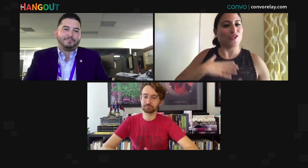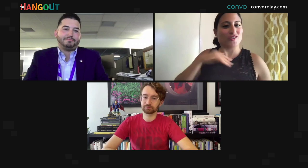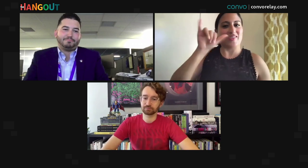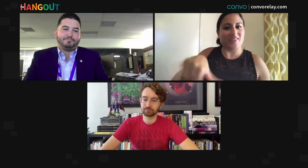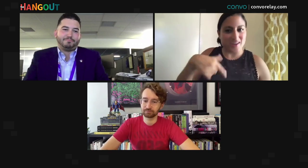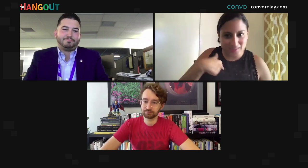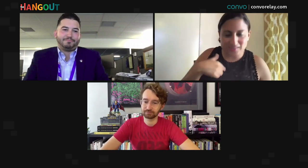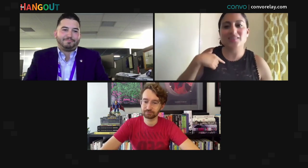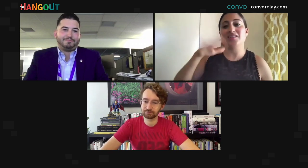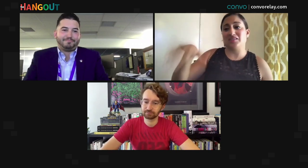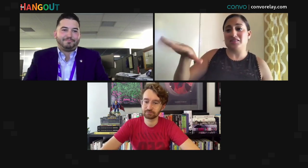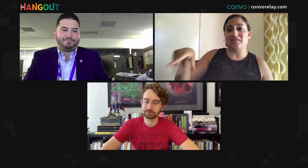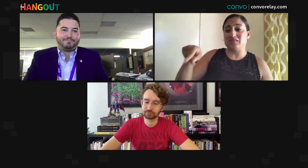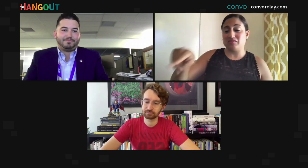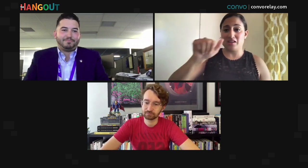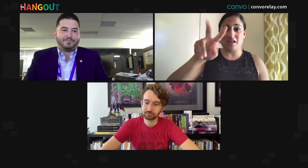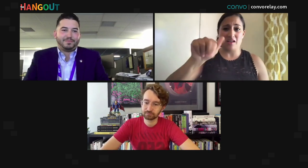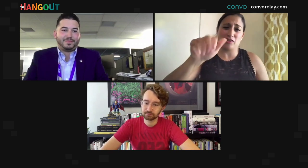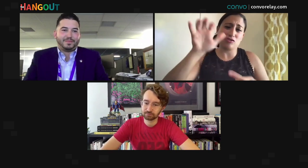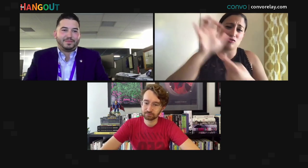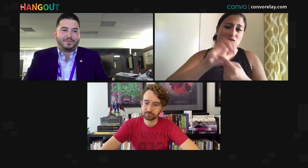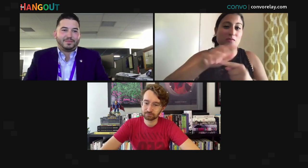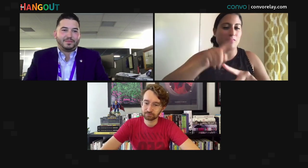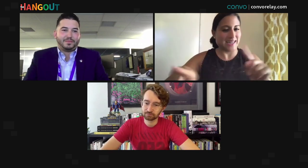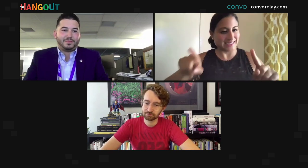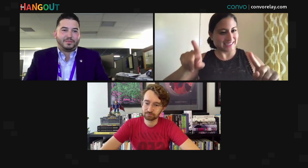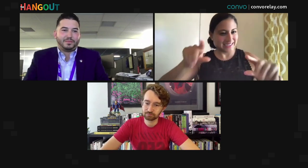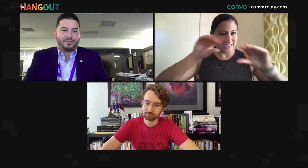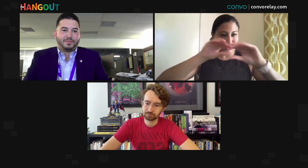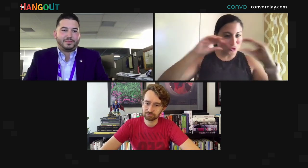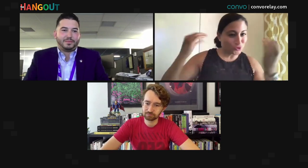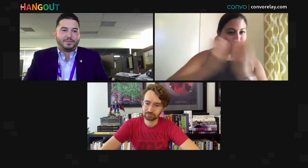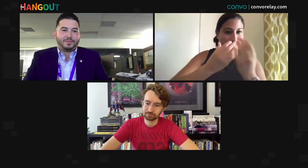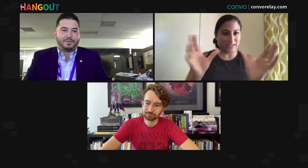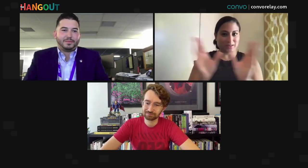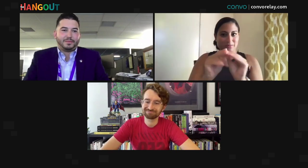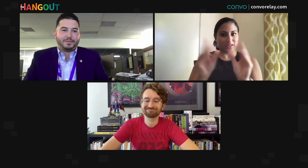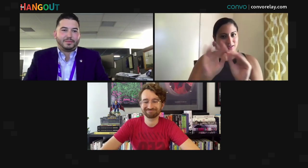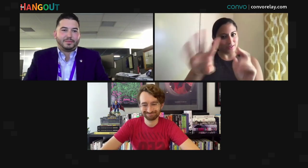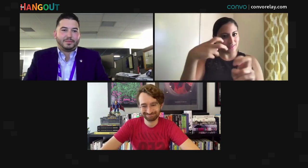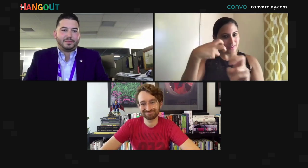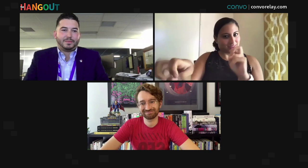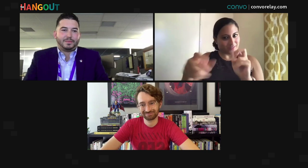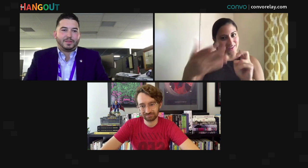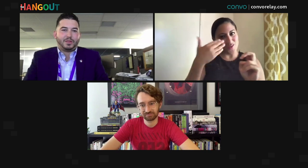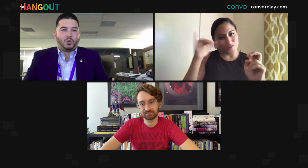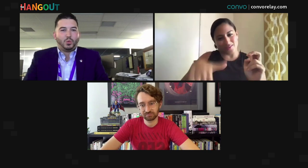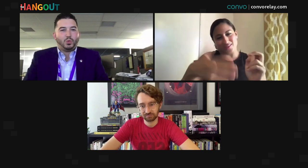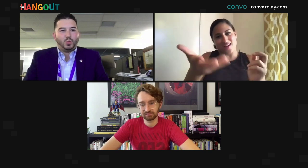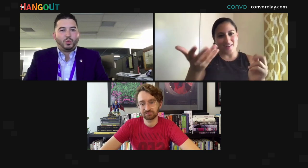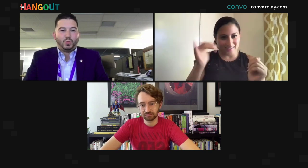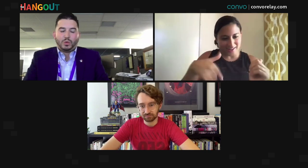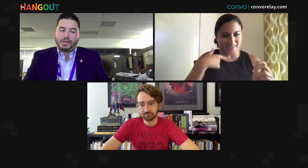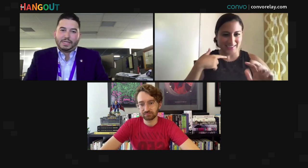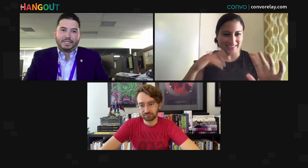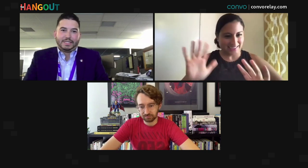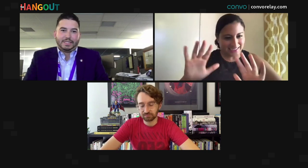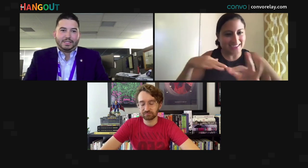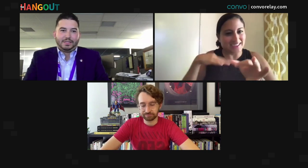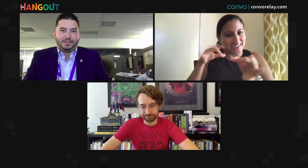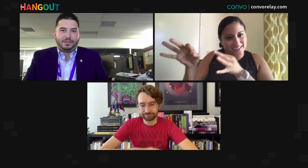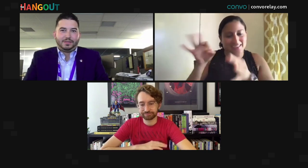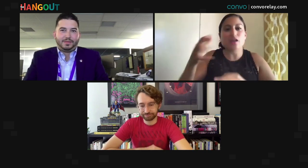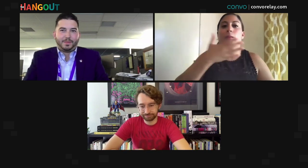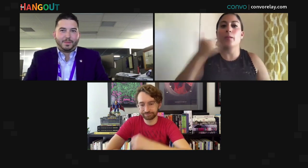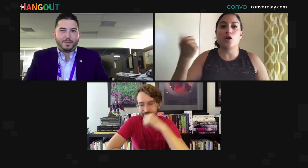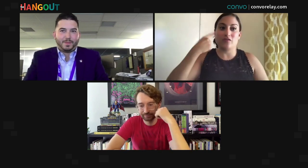the team meeting. And it really touched me so much. And it just, they use the Ava app. And of course, with those team meetings, it's really